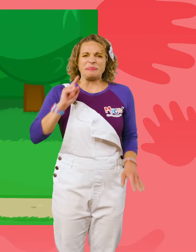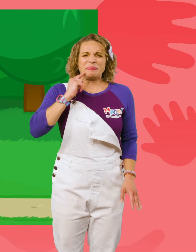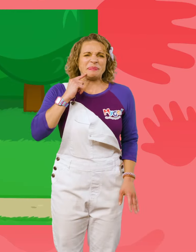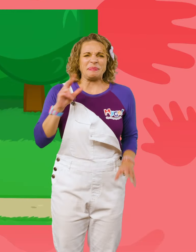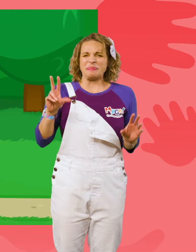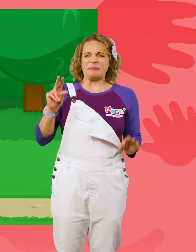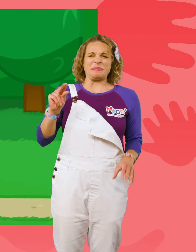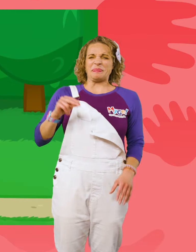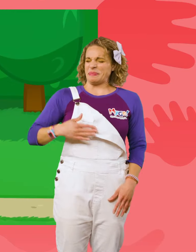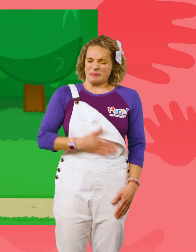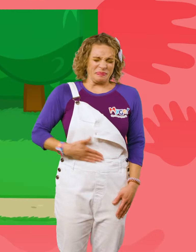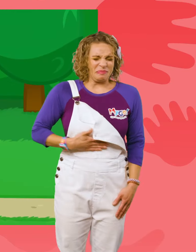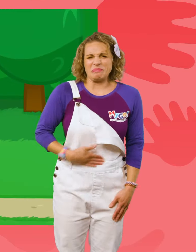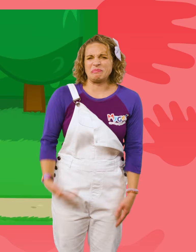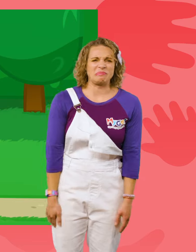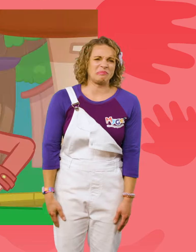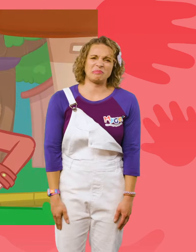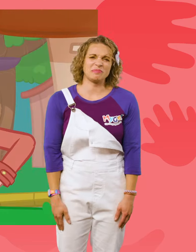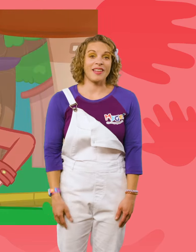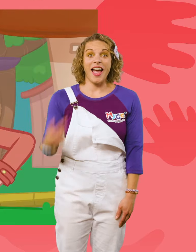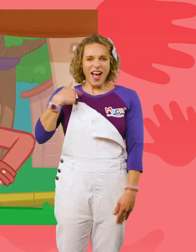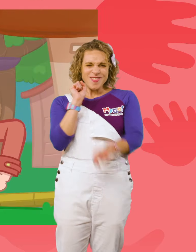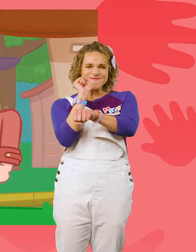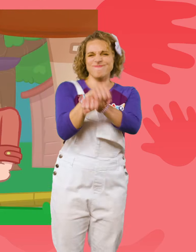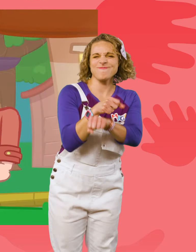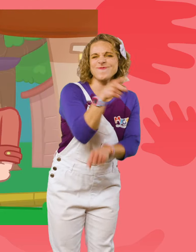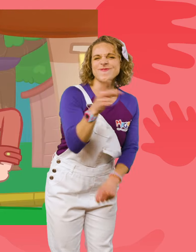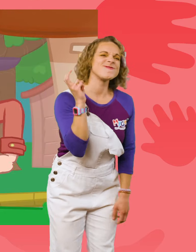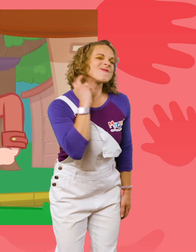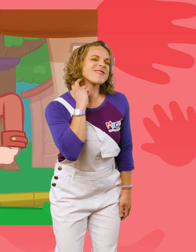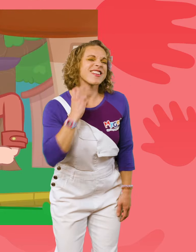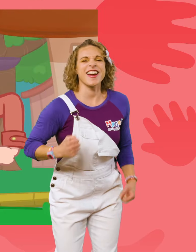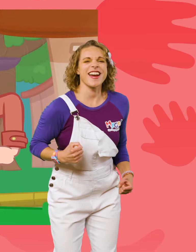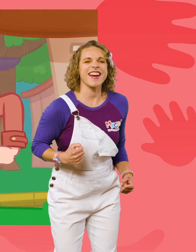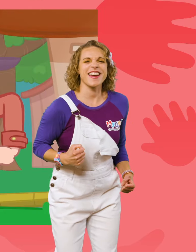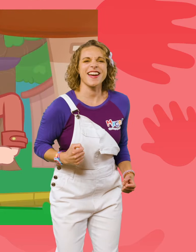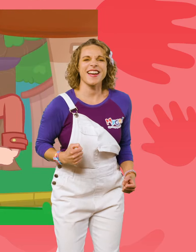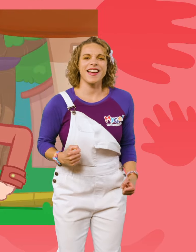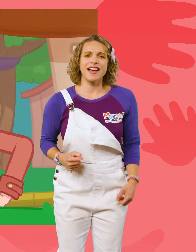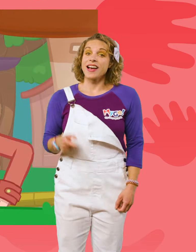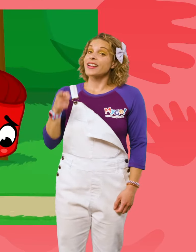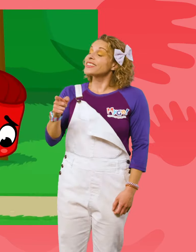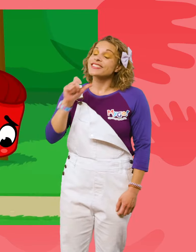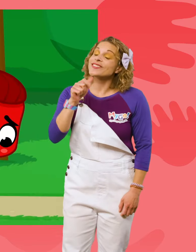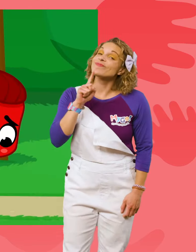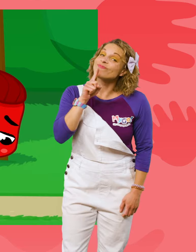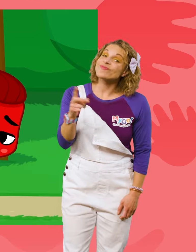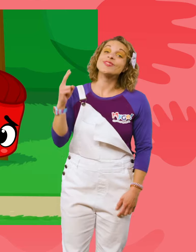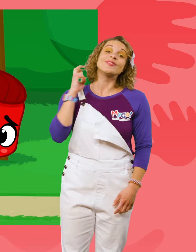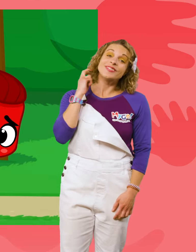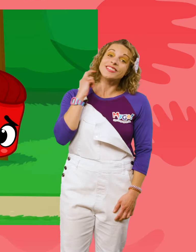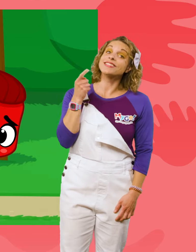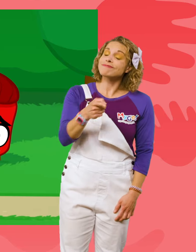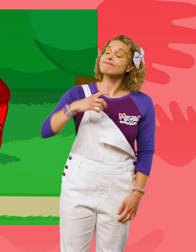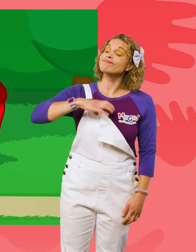Candy! Candy, no yummy! I defeated you, vampire. This is not a real